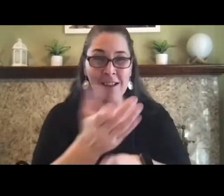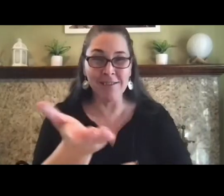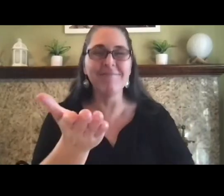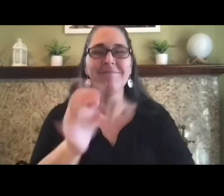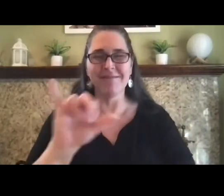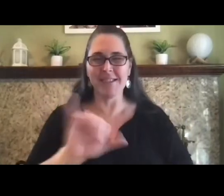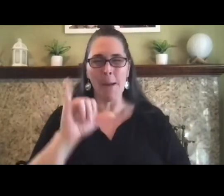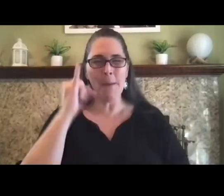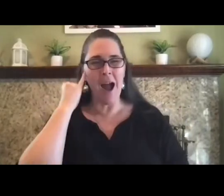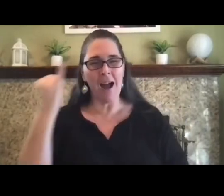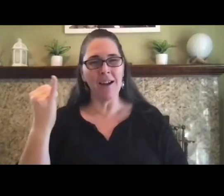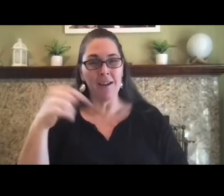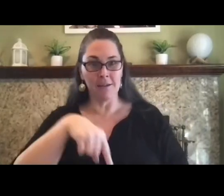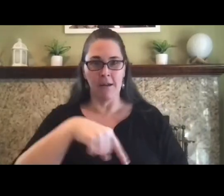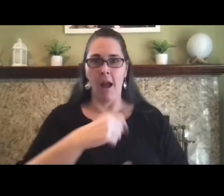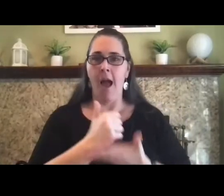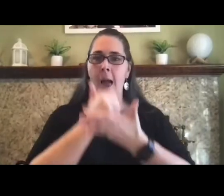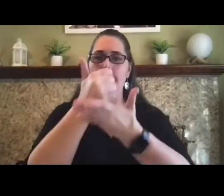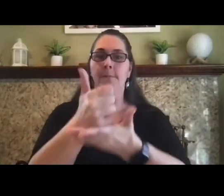you make it and win.